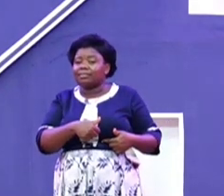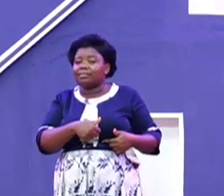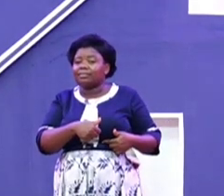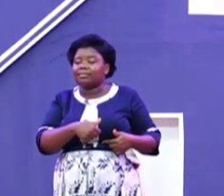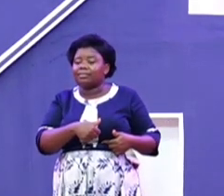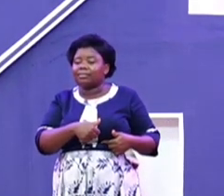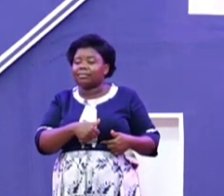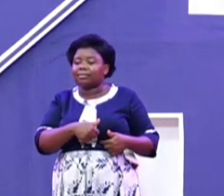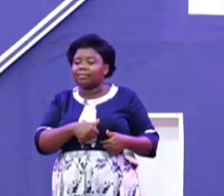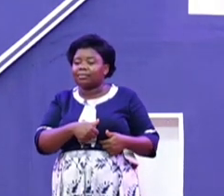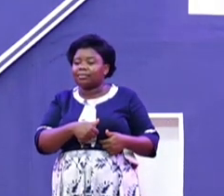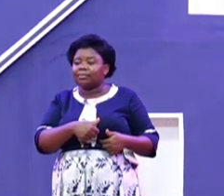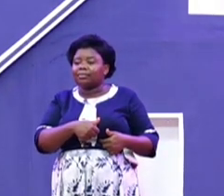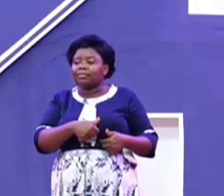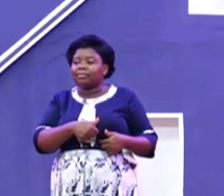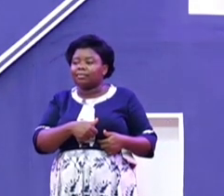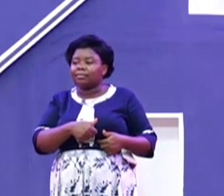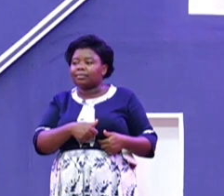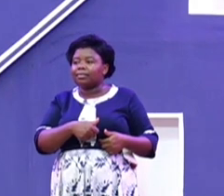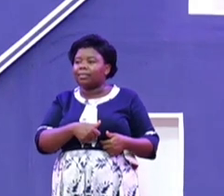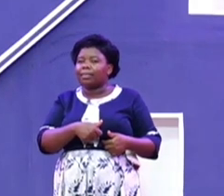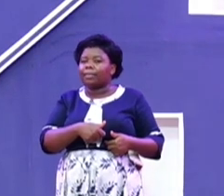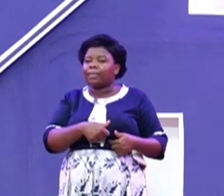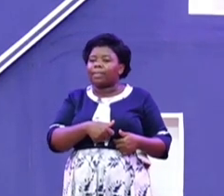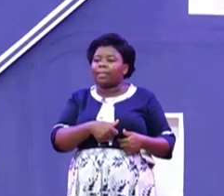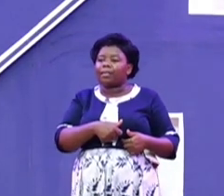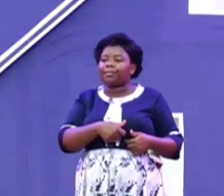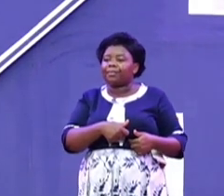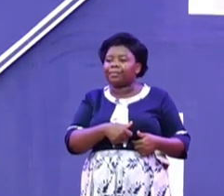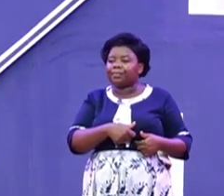him to have no peace. Make him remember my name.